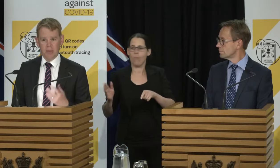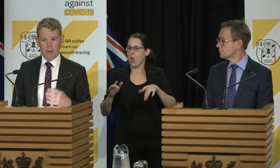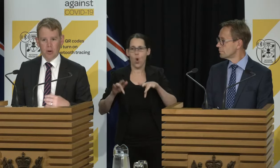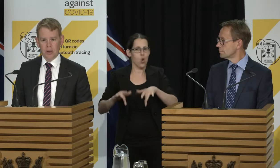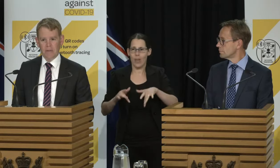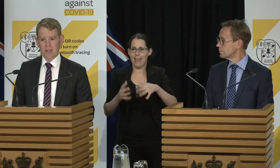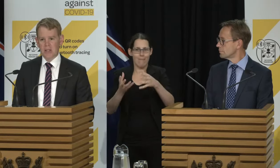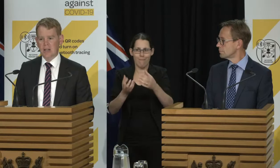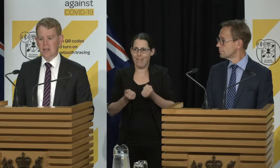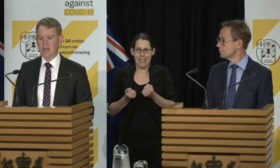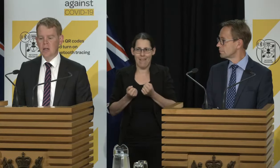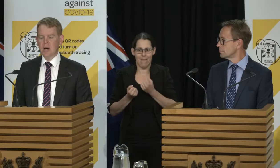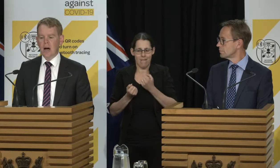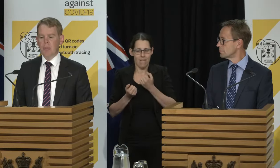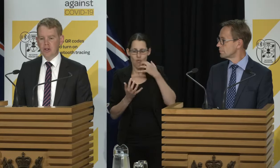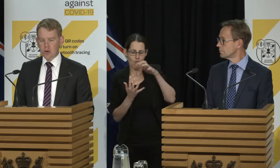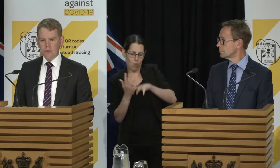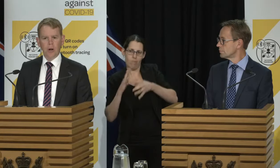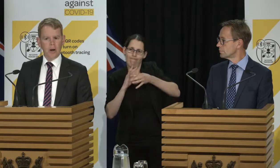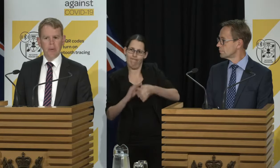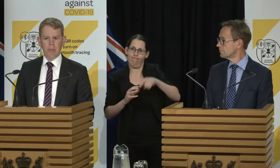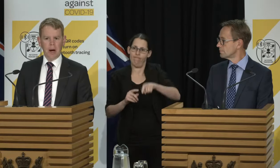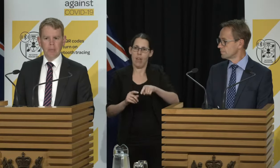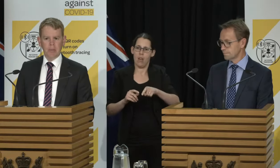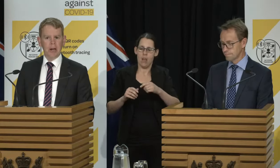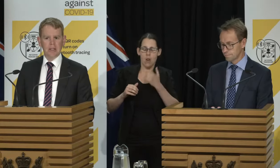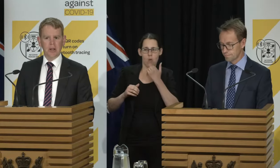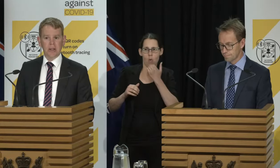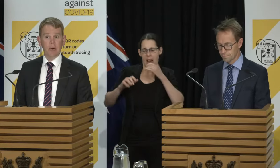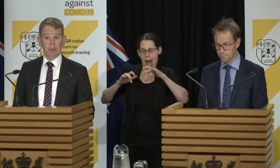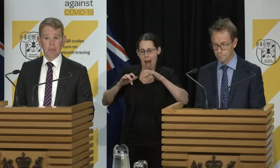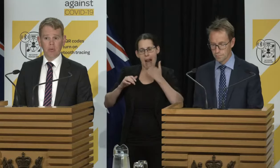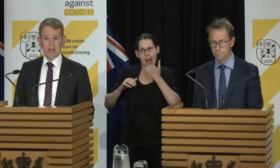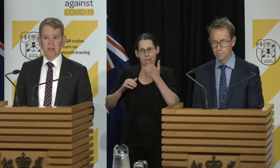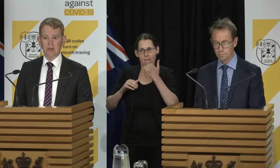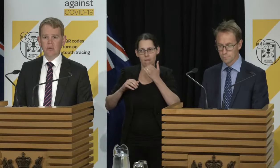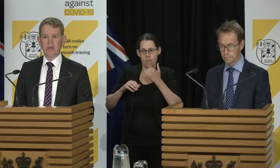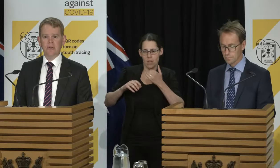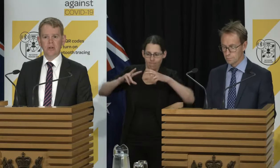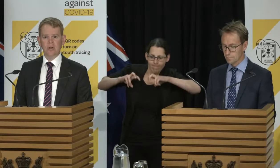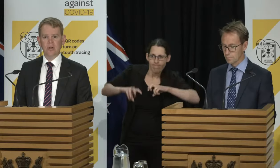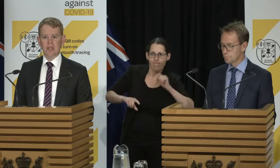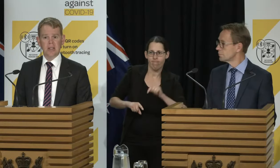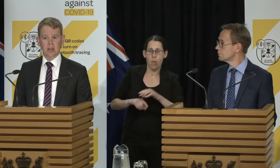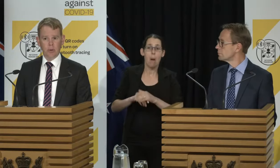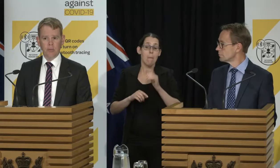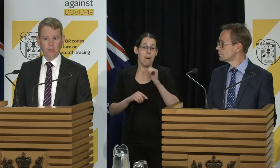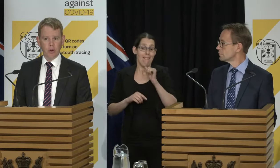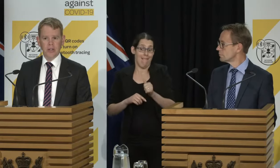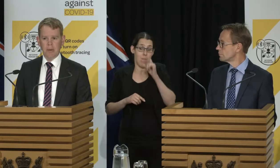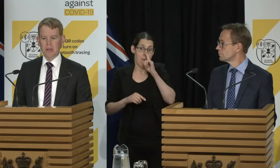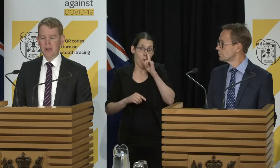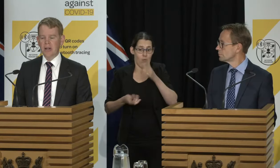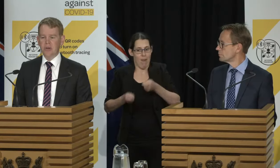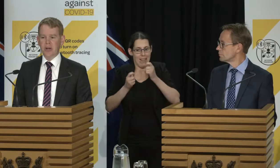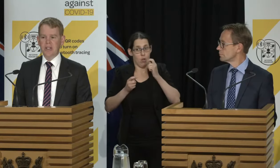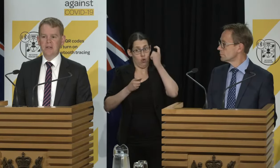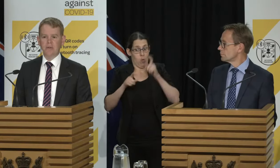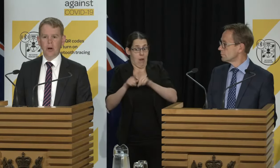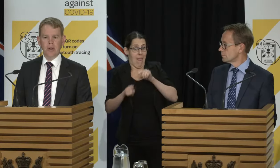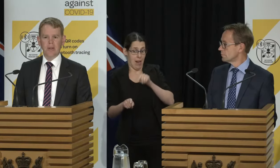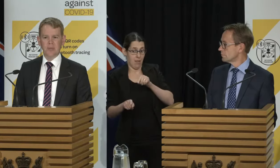make sure they've been properly investigated. But we do follow up complaints like that where people raise those sorts of concerns to get to the bottom of what's happened,